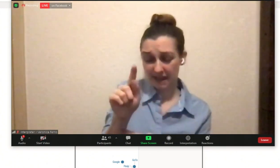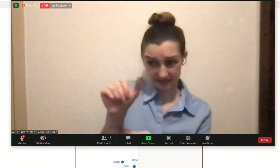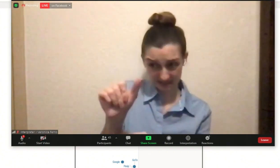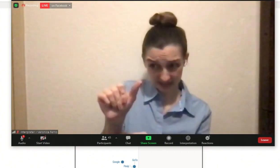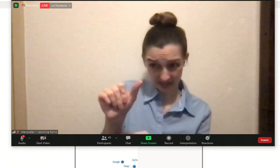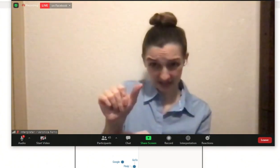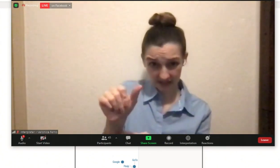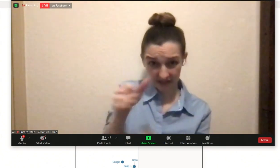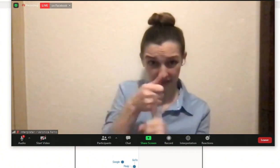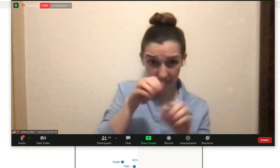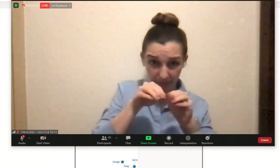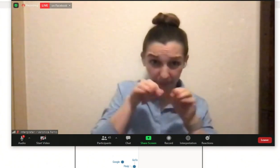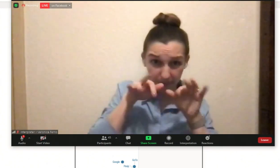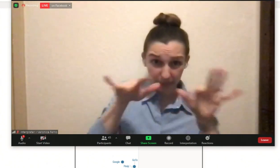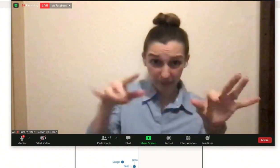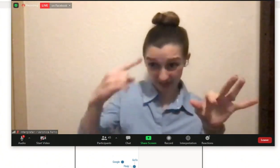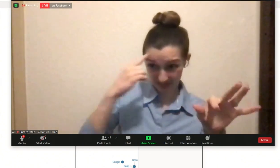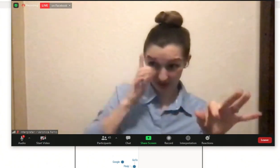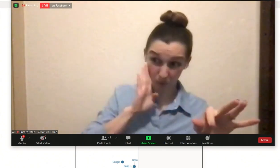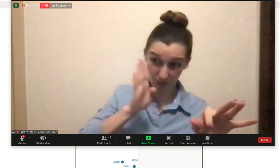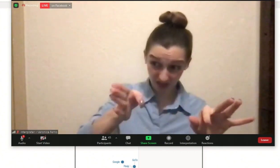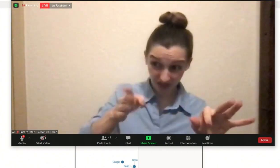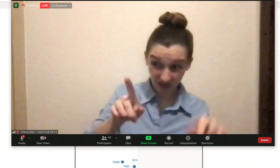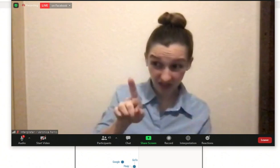it's going to go large?